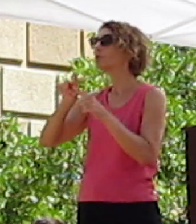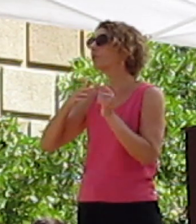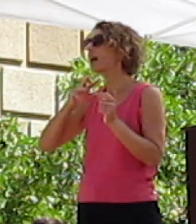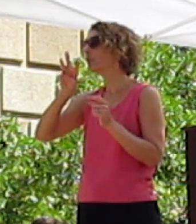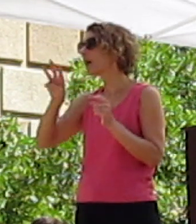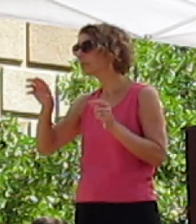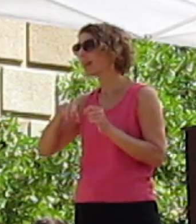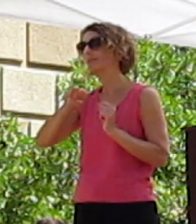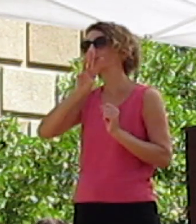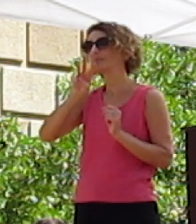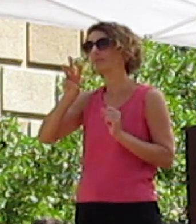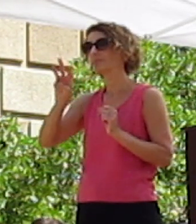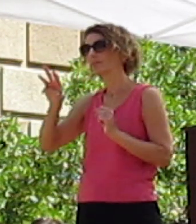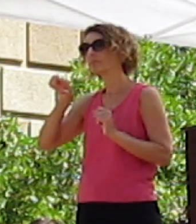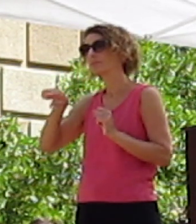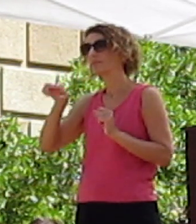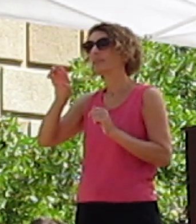website,